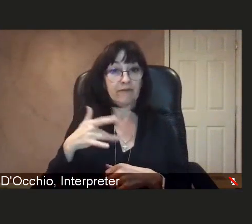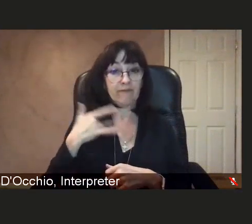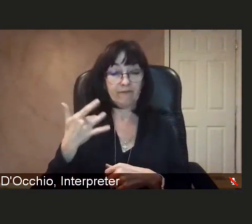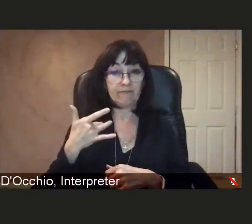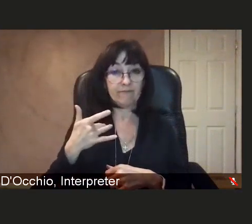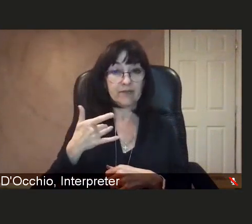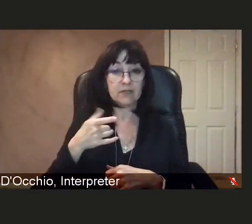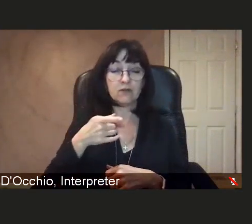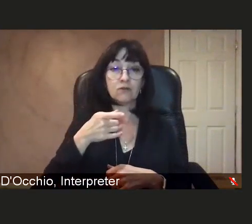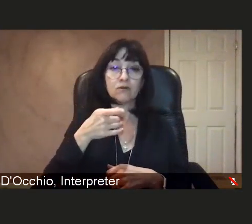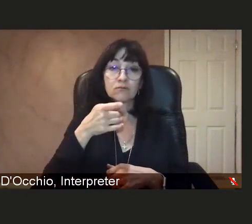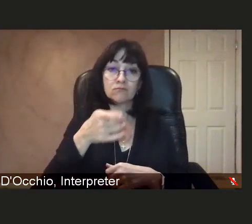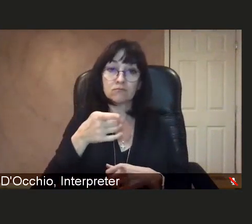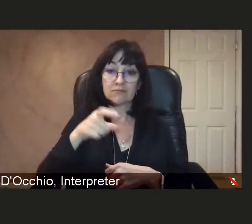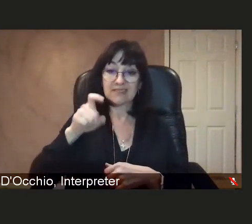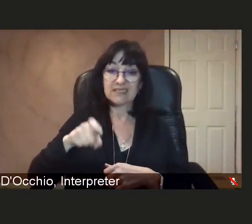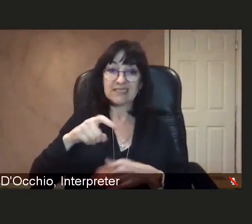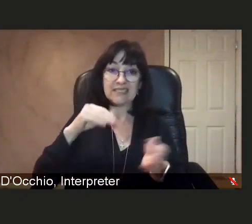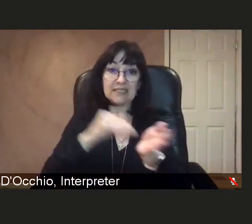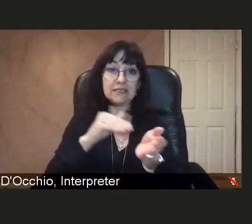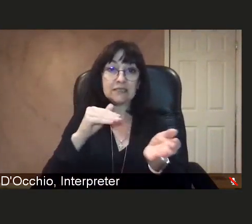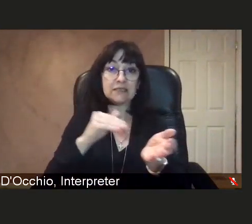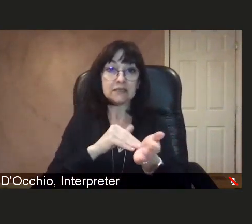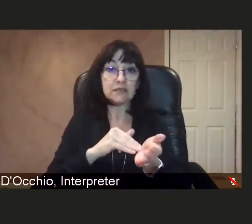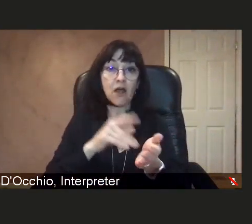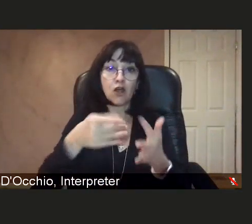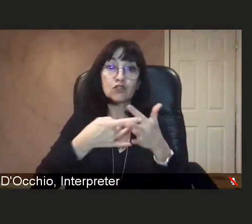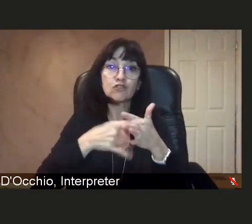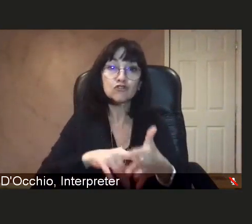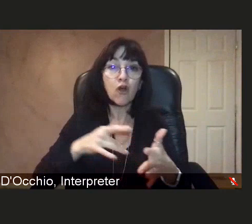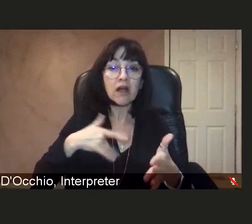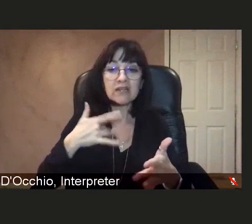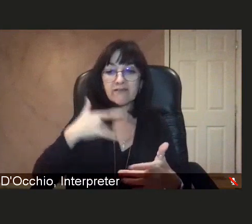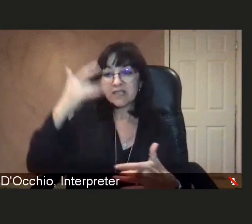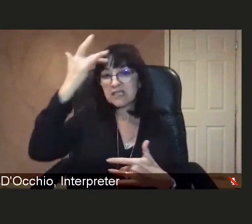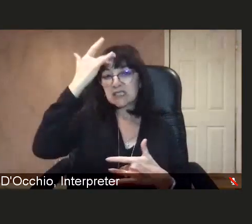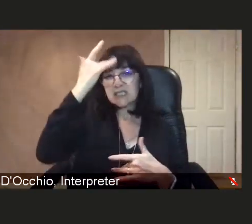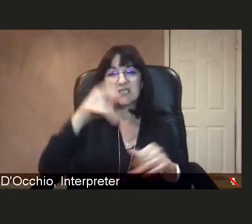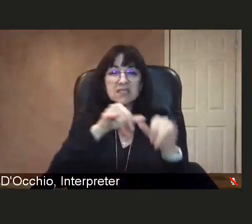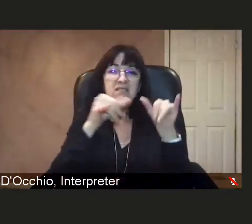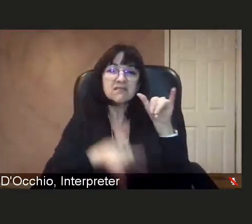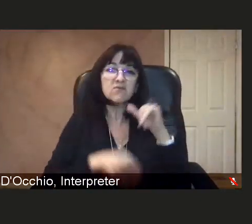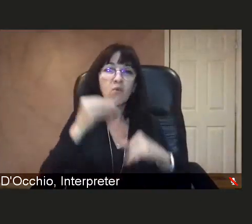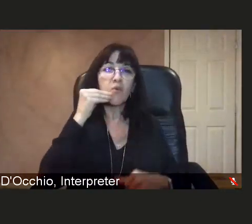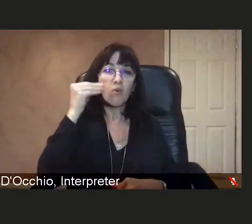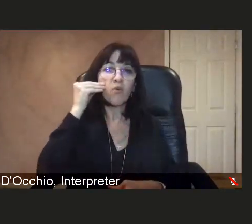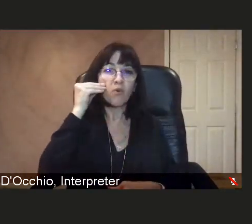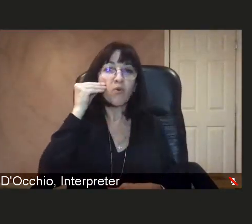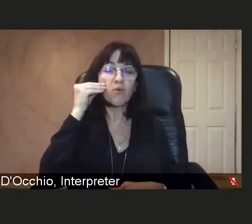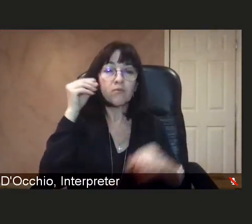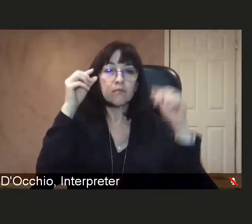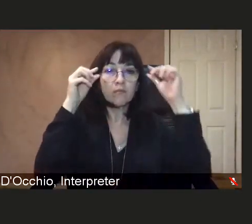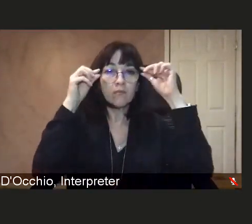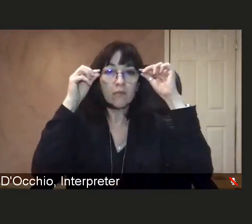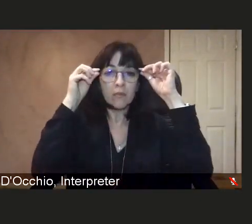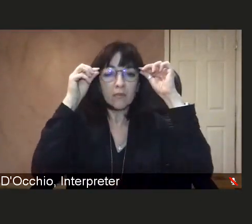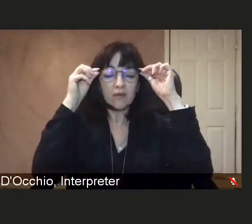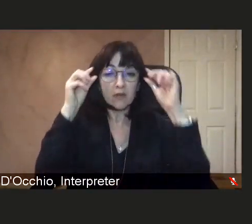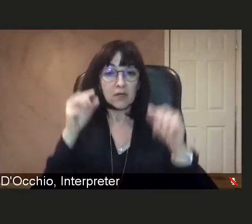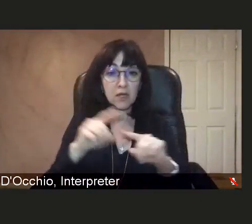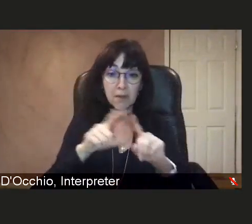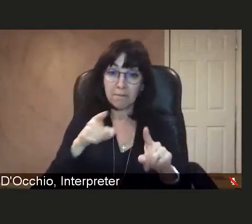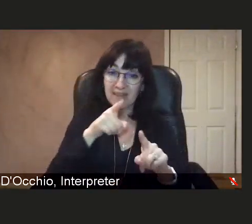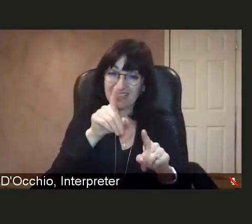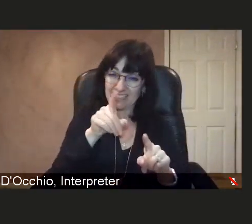I want you to seek it. I don't want you to put yourself in a room and not get the help or the medical attention that you